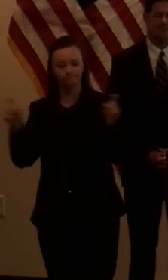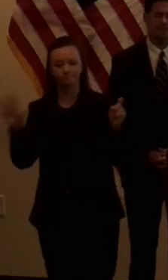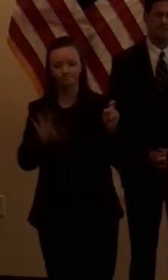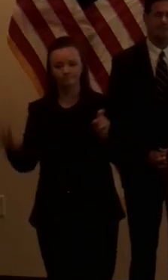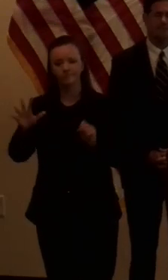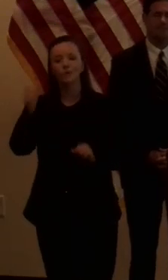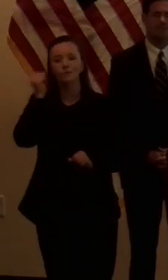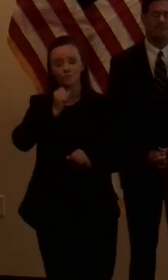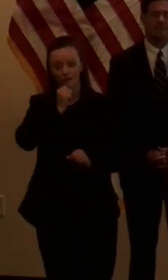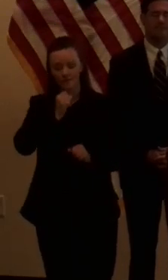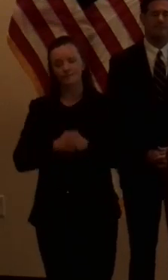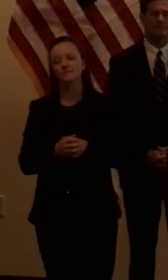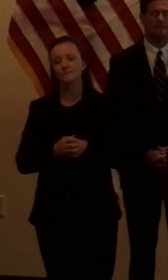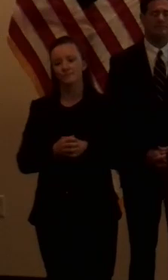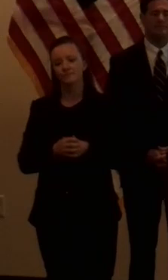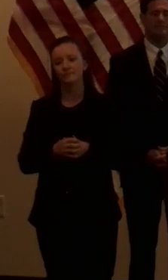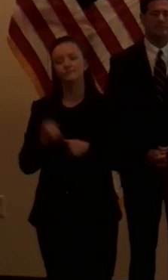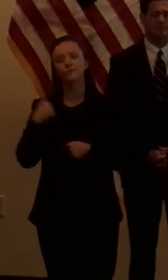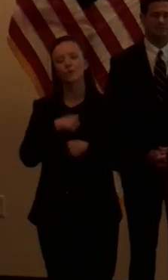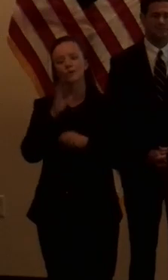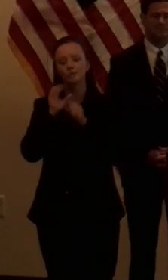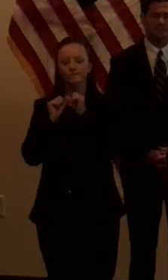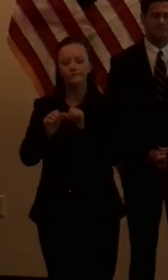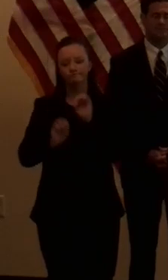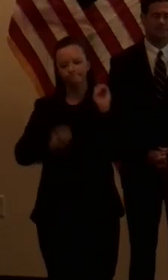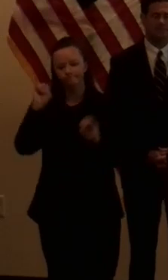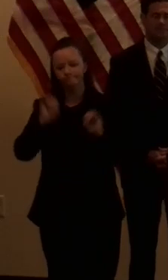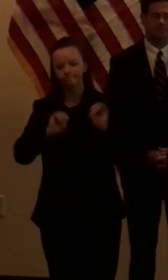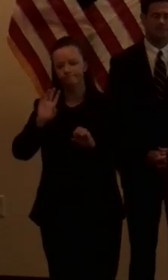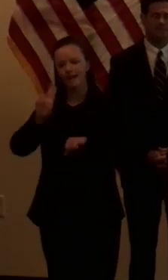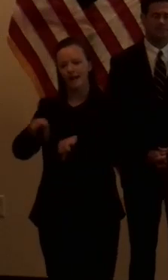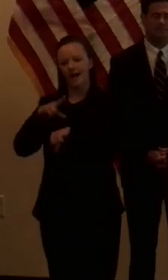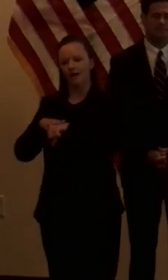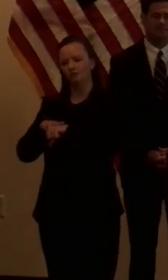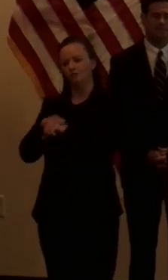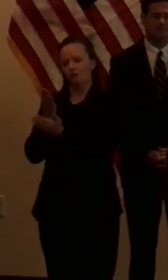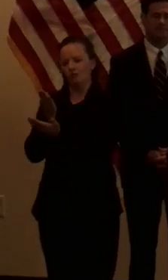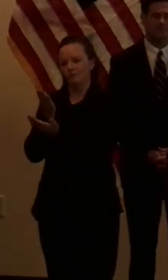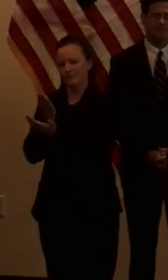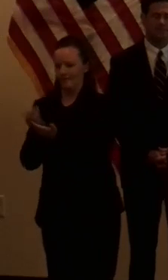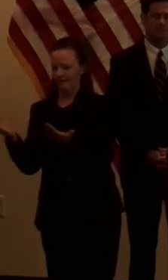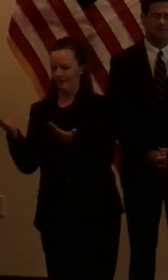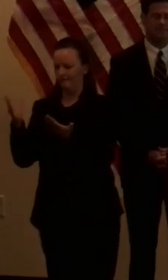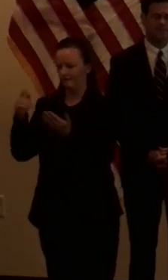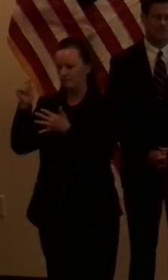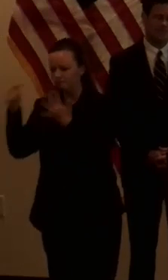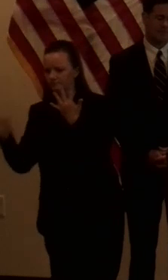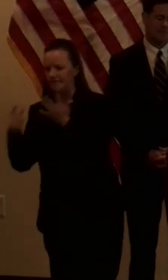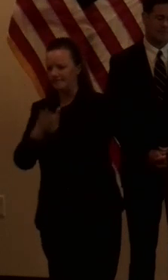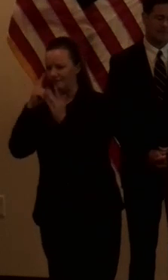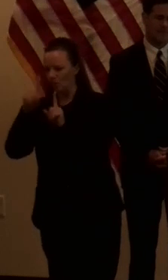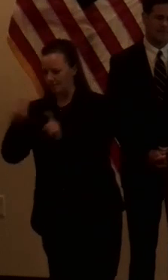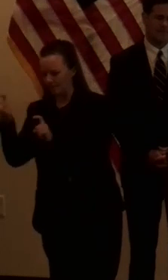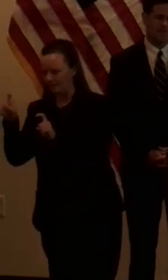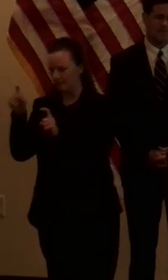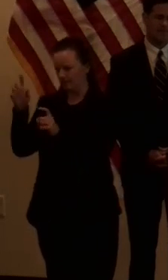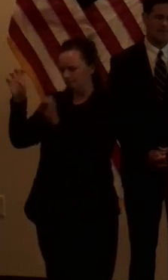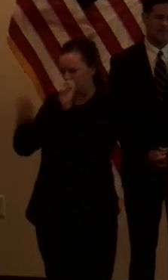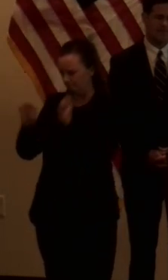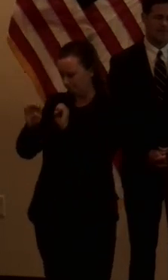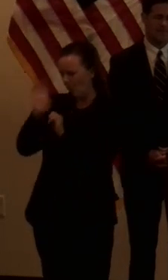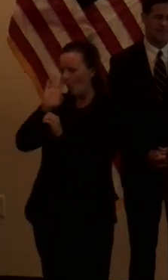Arizona. As we continue to evaluate the national supply of testing materials, we will continue to prioritize testing for